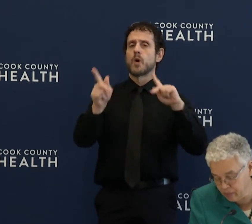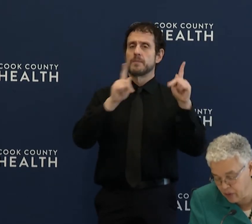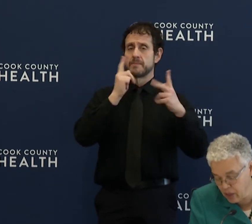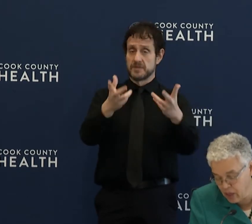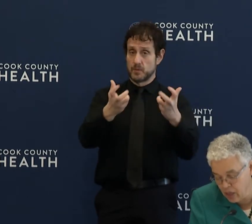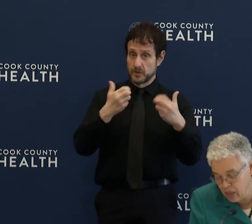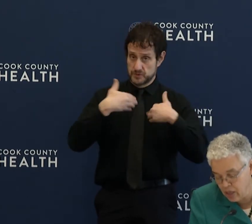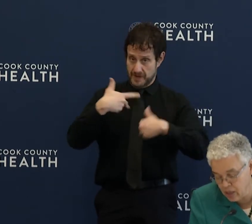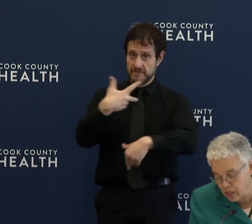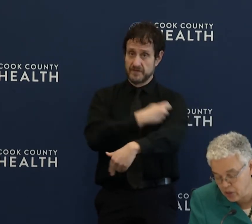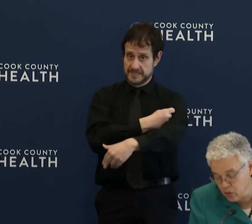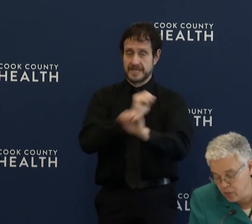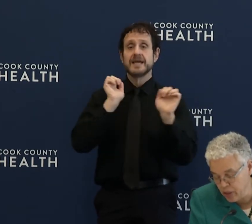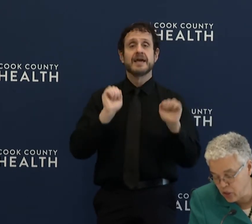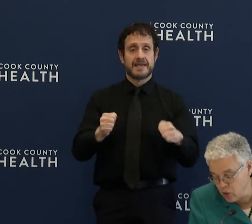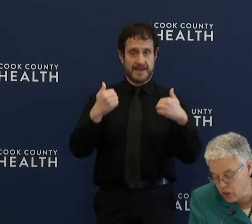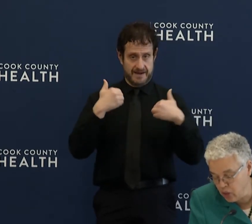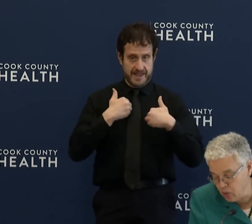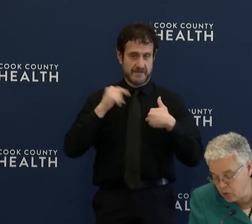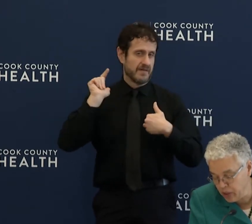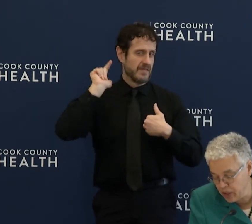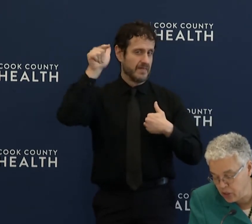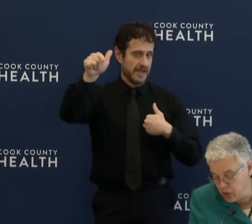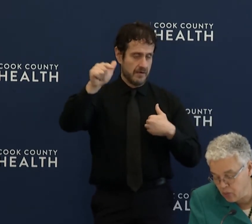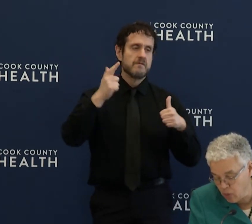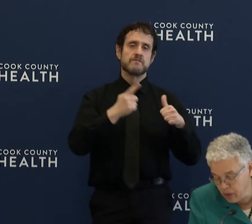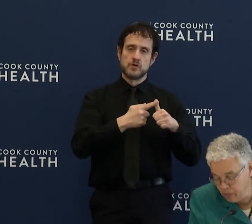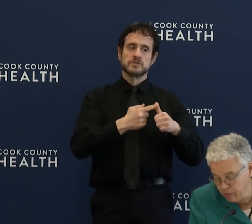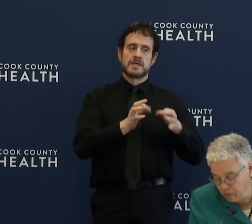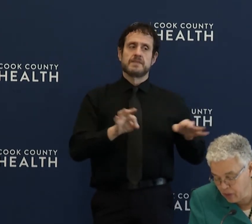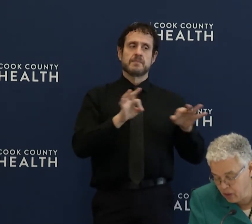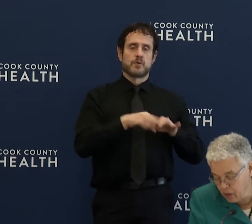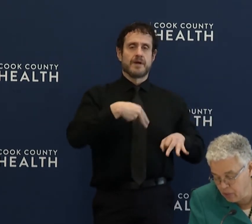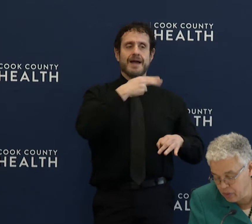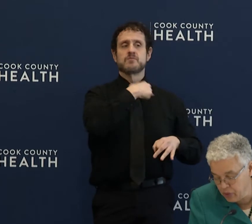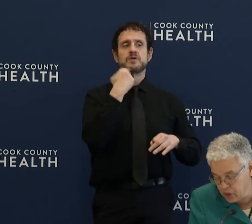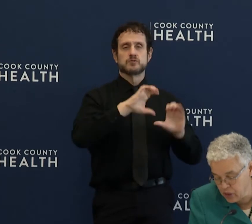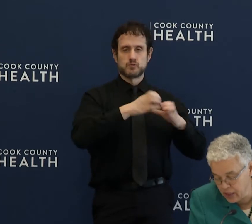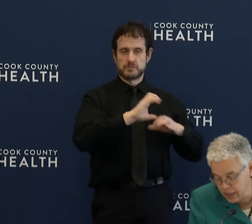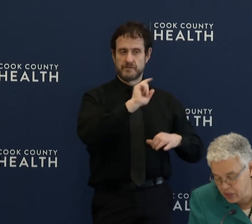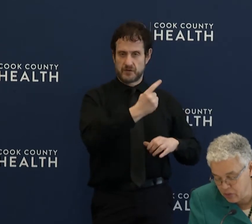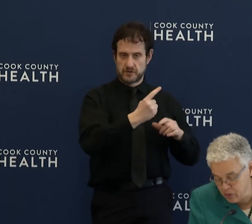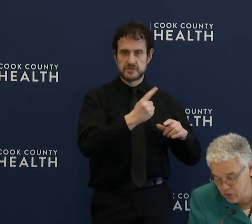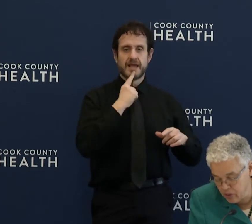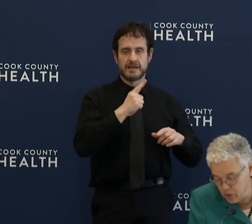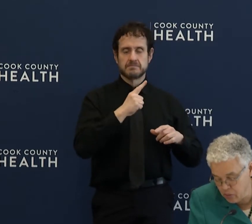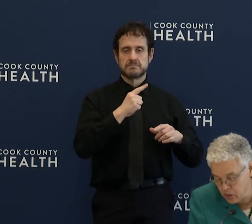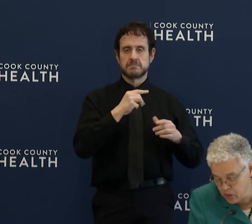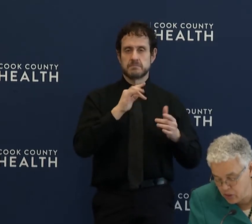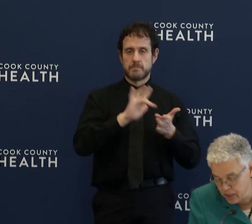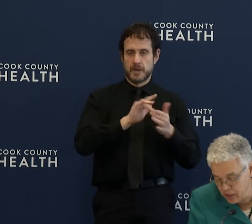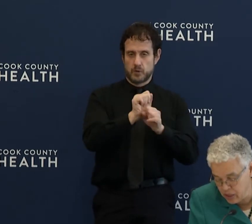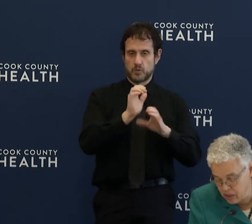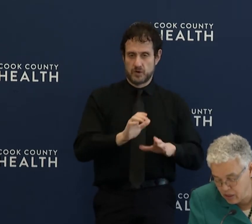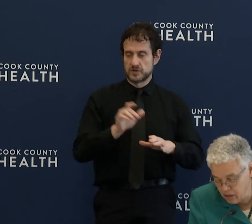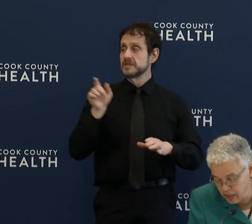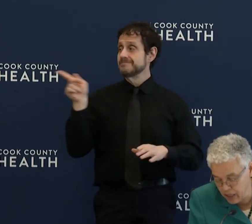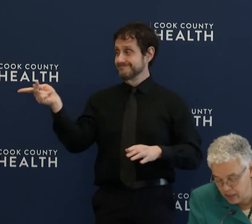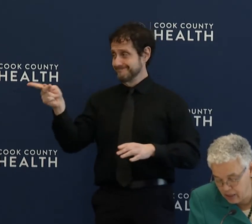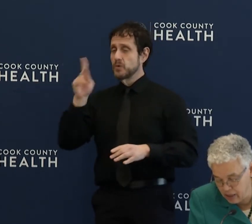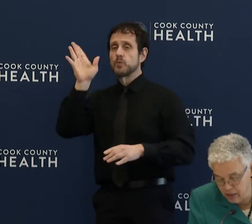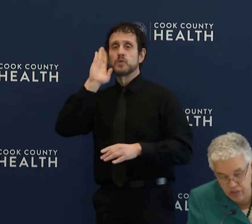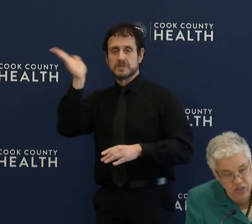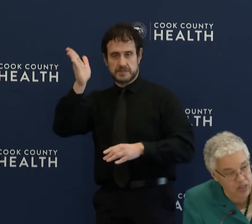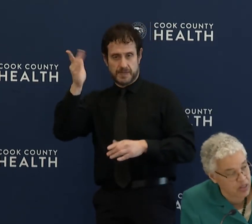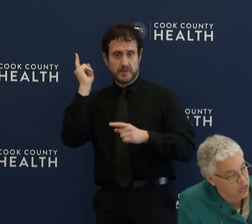it. Drs. Rubin and Joshi will speak in just a moment, but first I'd like to introduce Commissioner Dennis Deere.